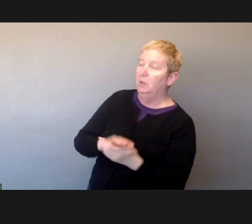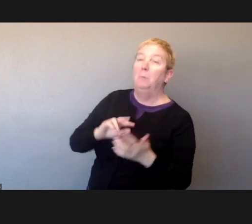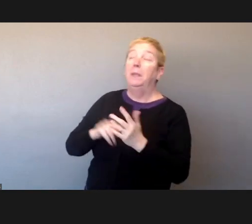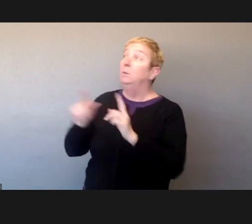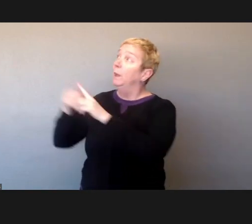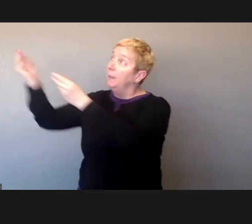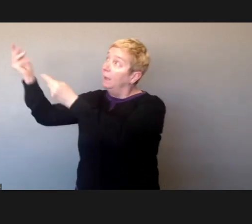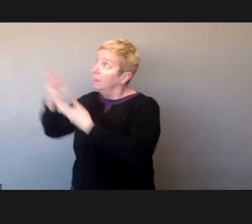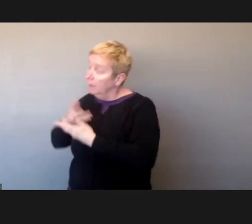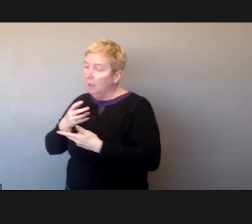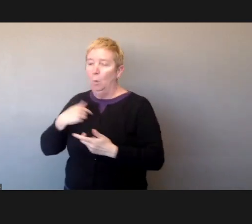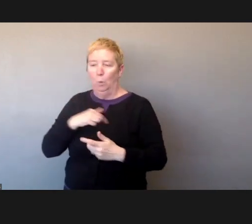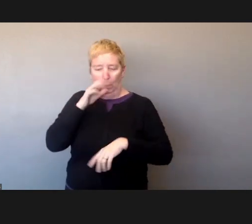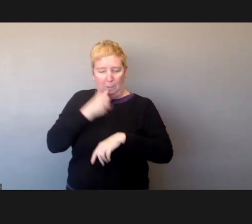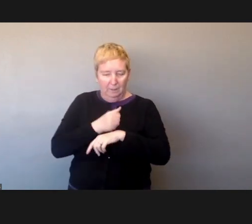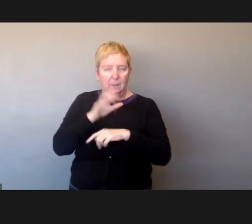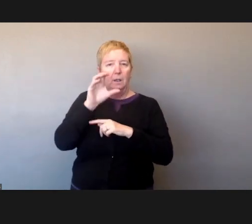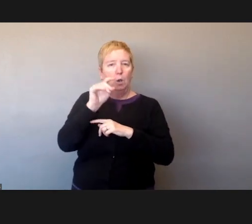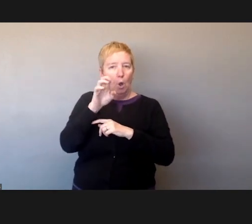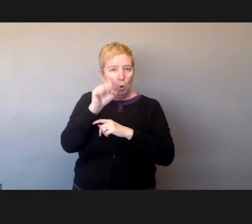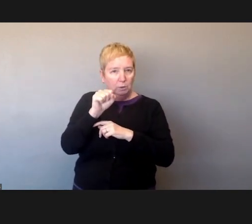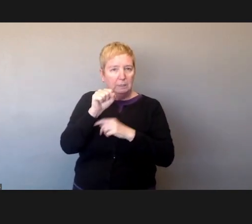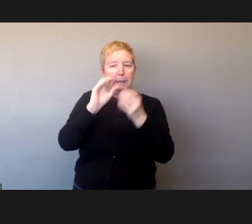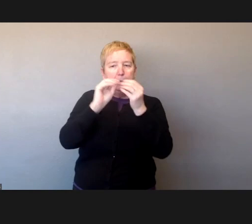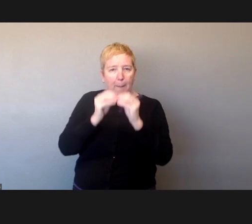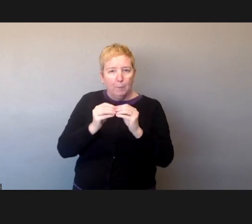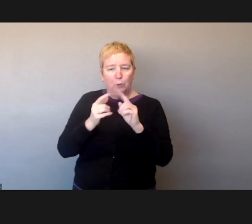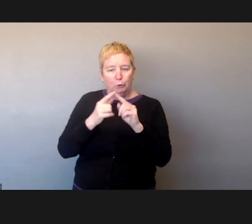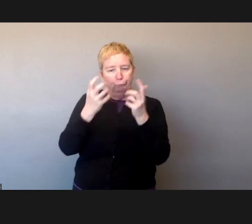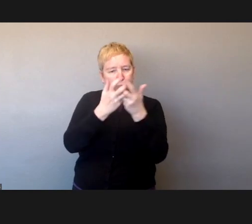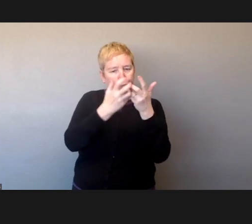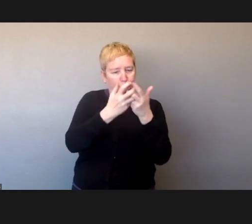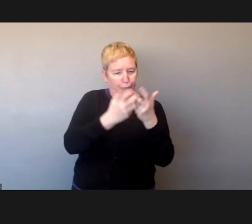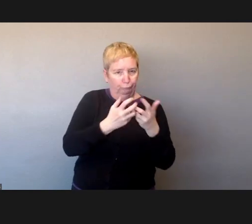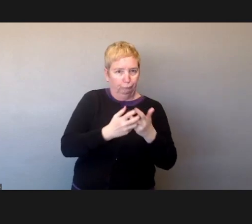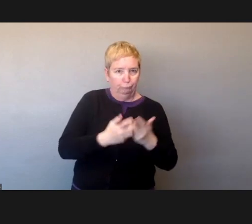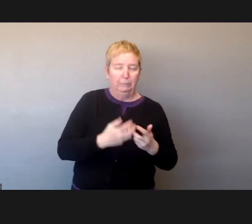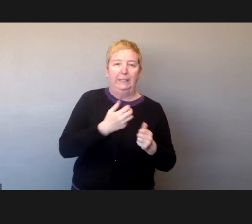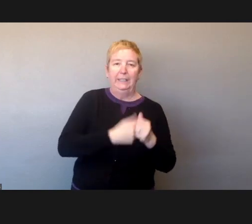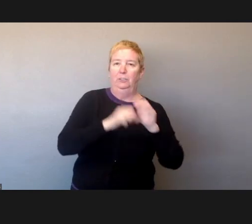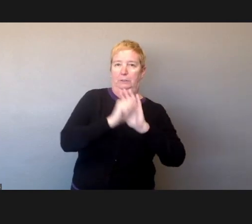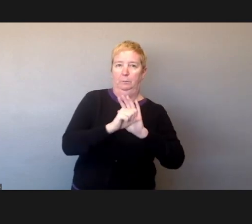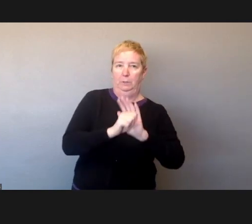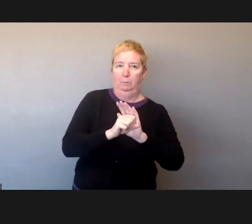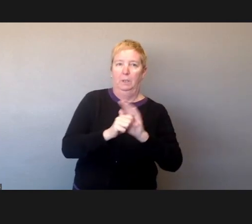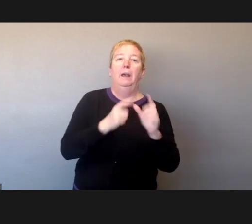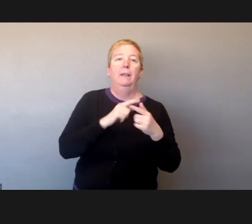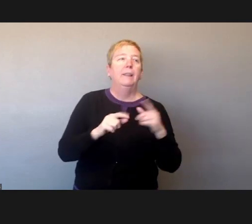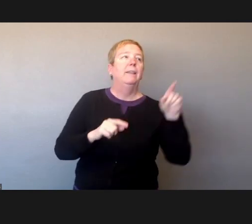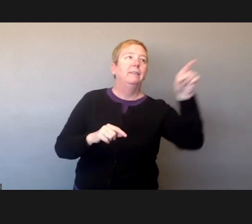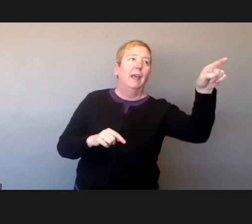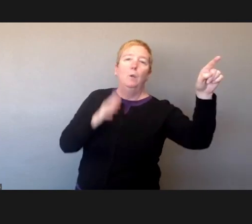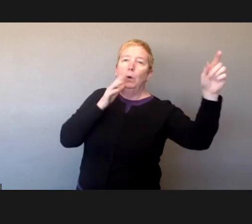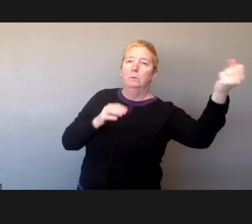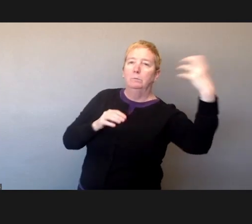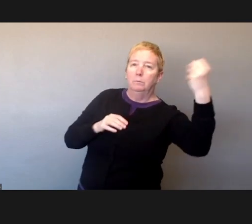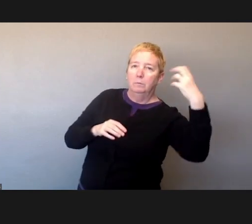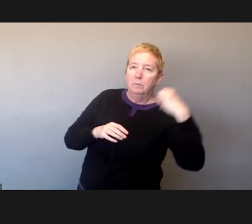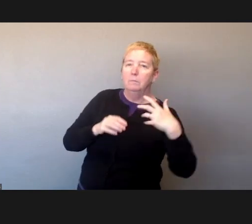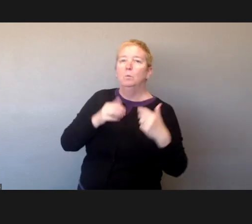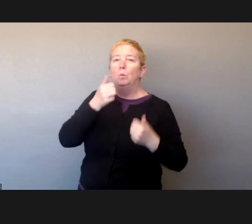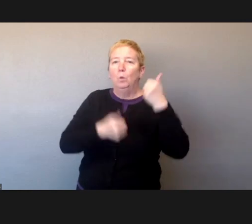It's a standardized national code. There will be a code. There are codes in there that don't exactly say long COVID,